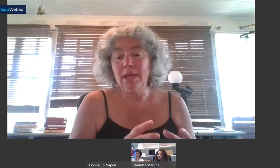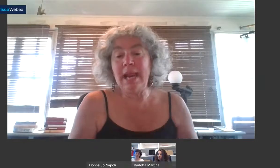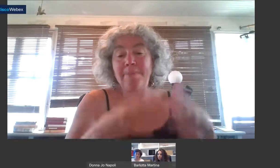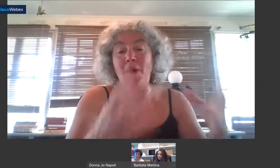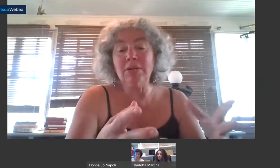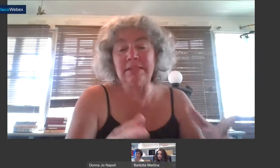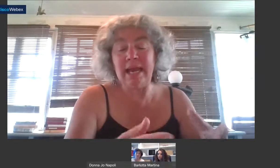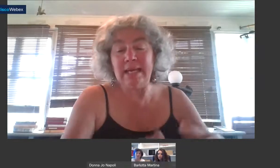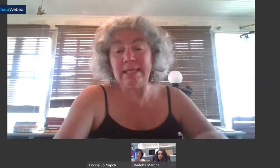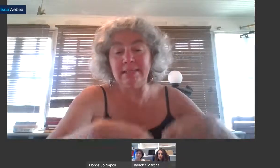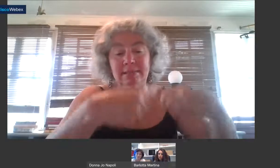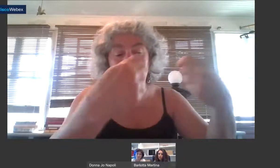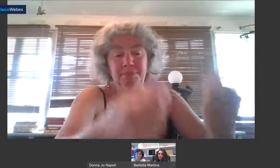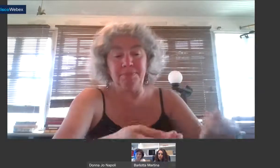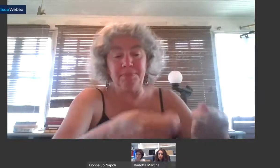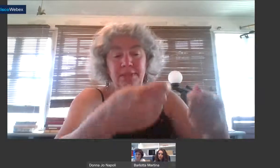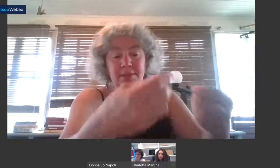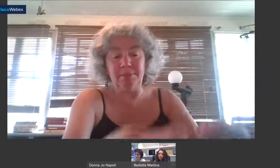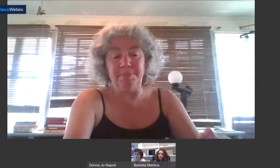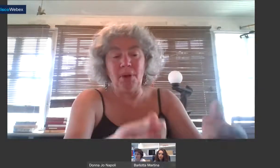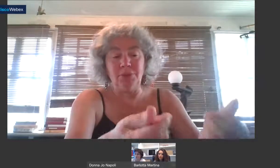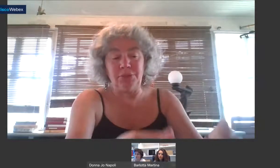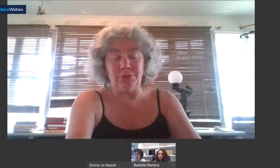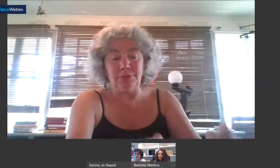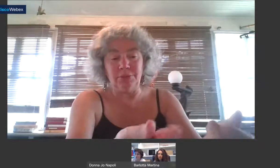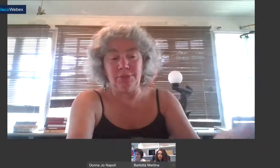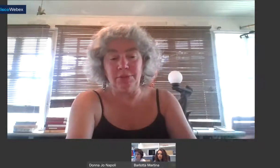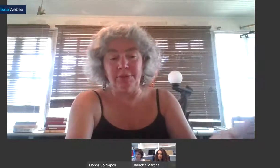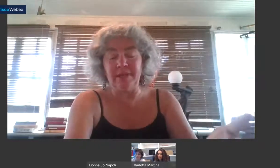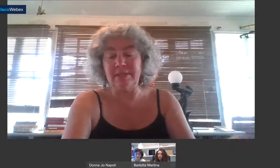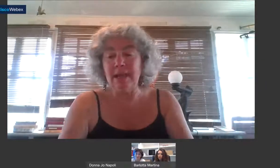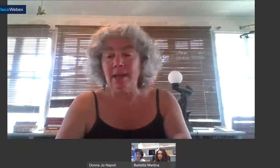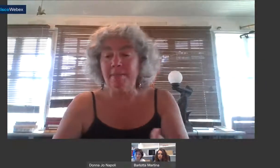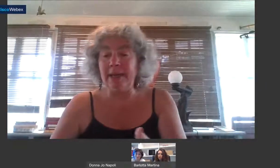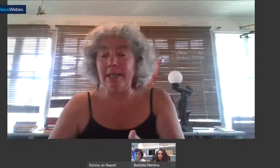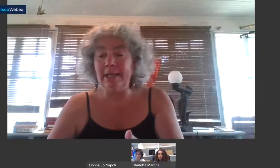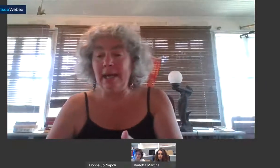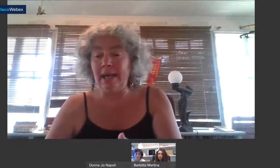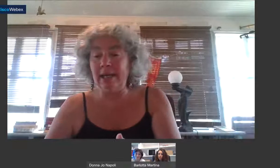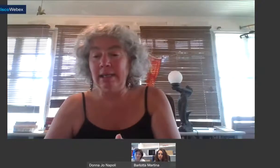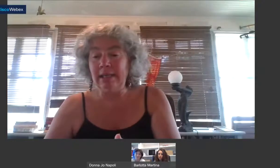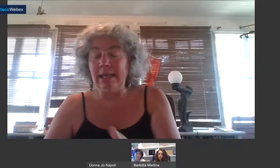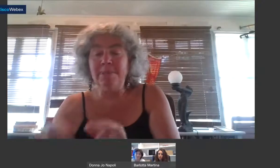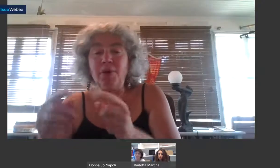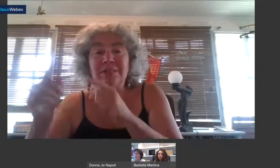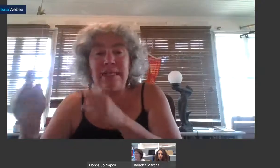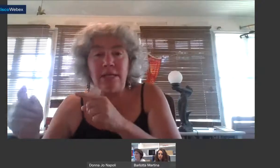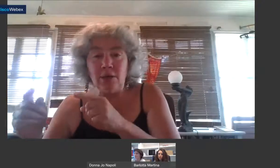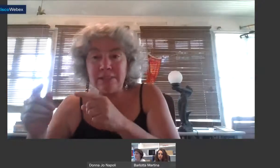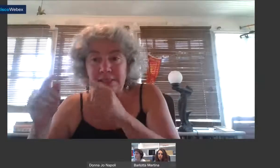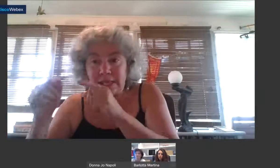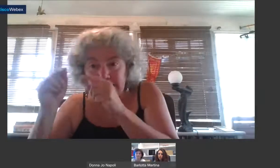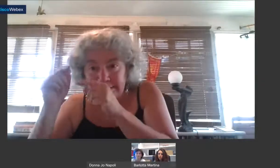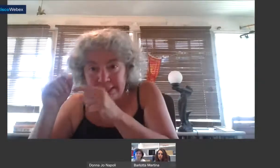La Posta is the postal service, but Il Postino is not a